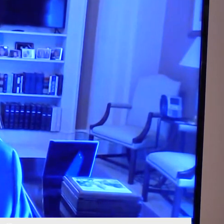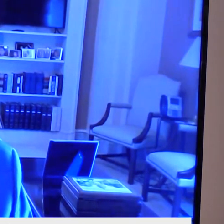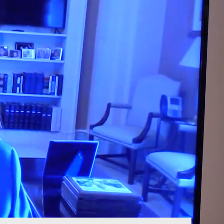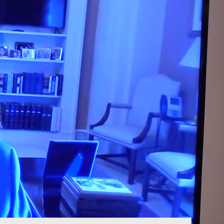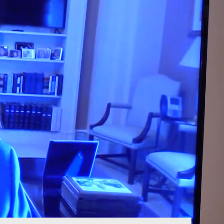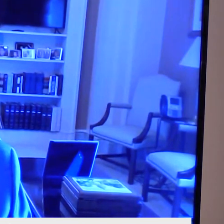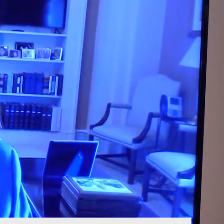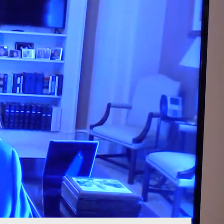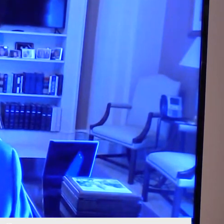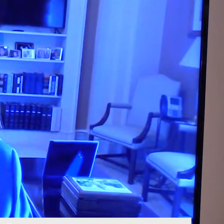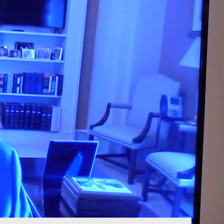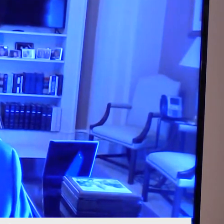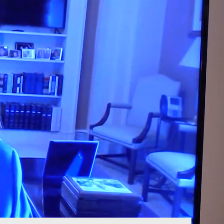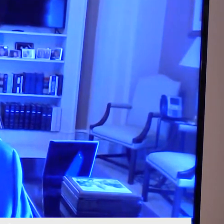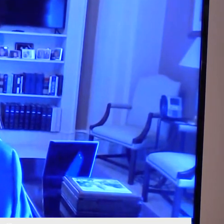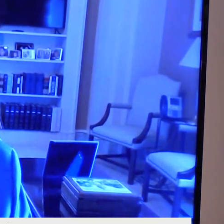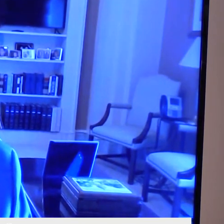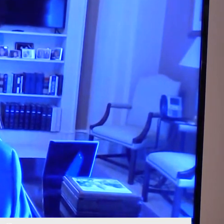$1,250,000,000 from the